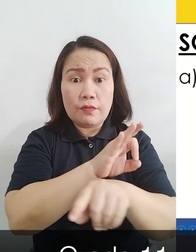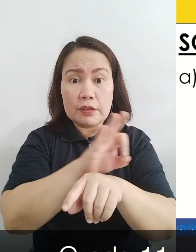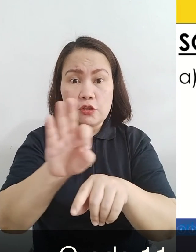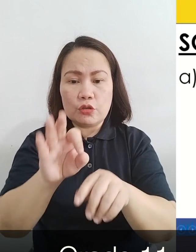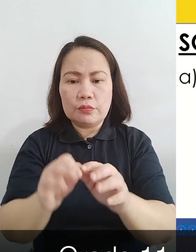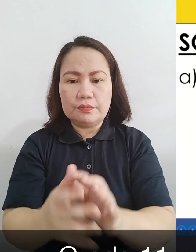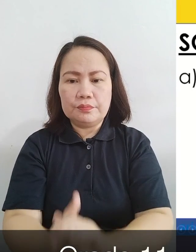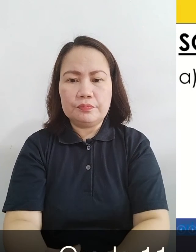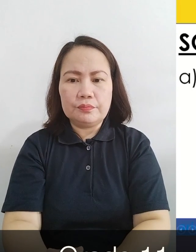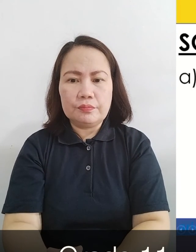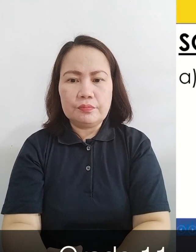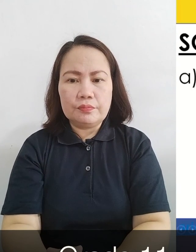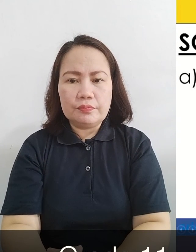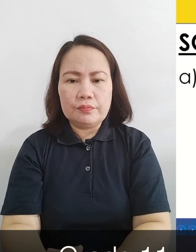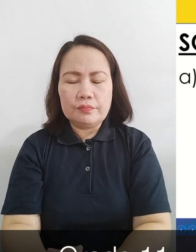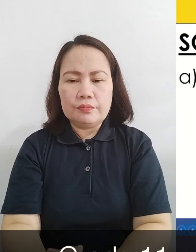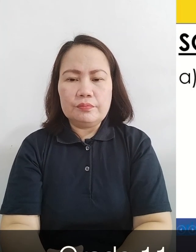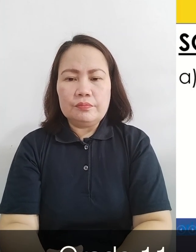another